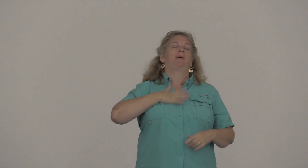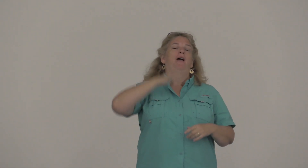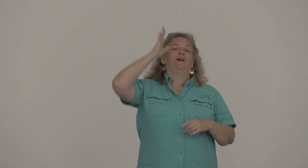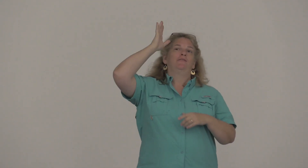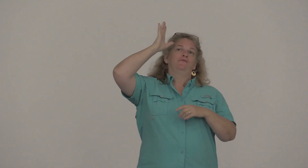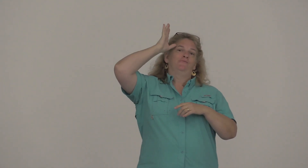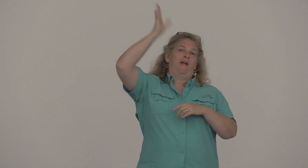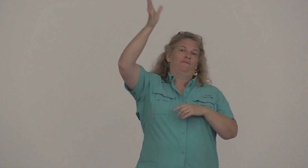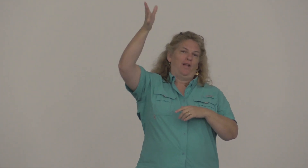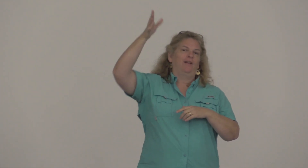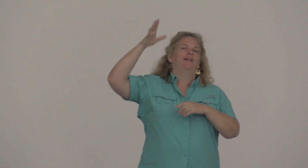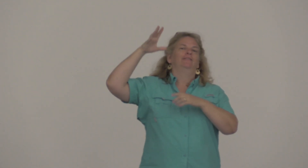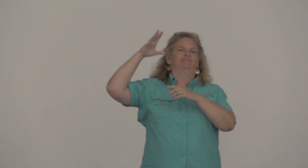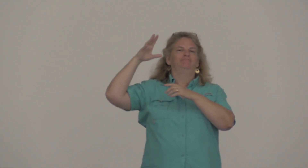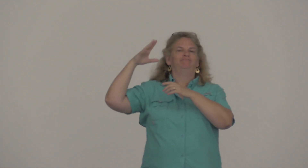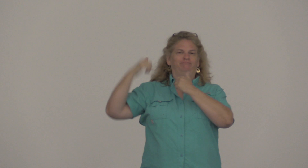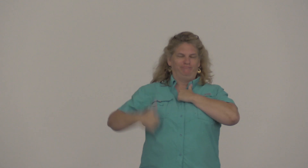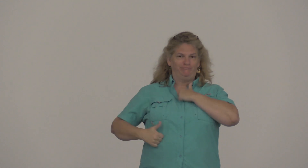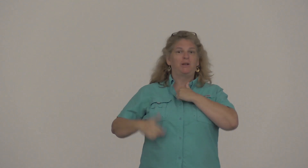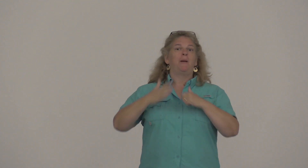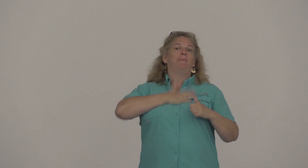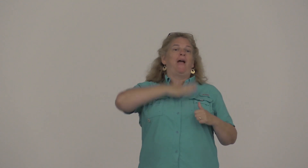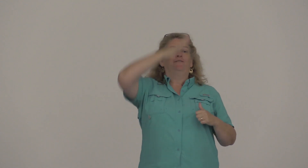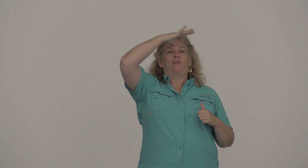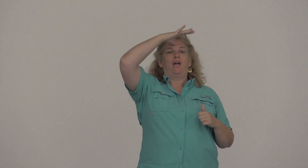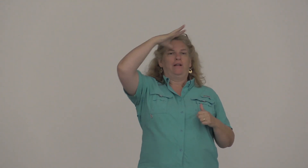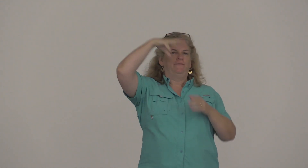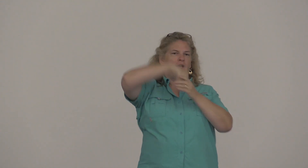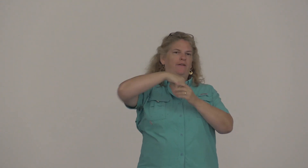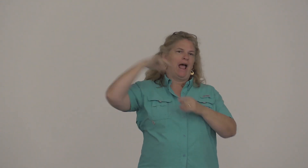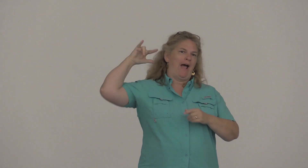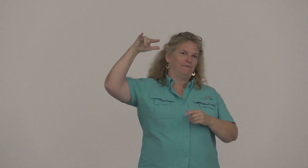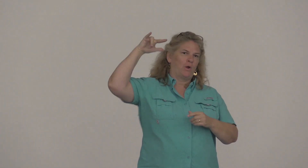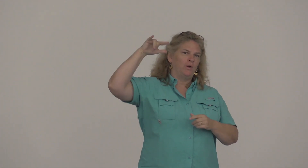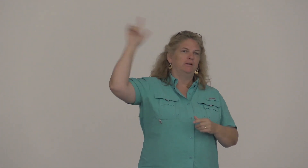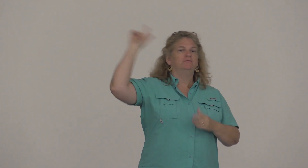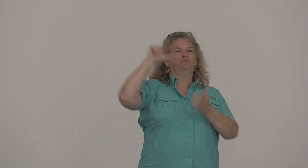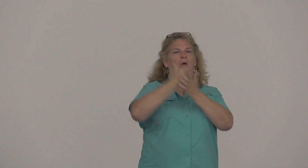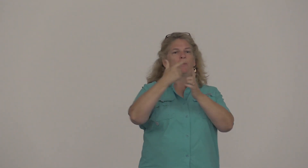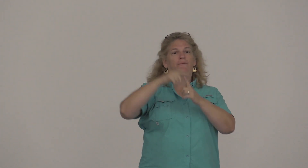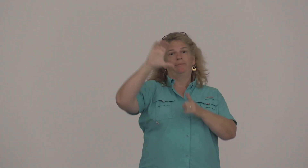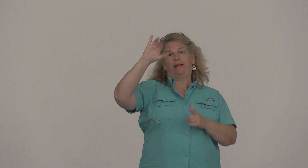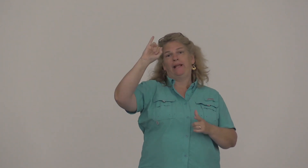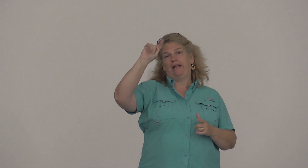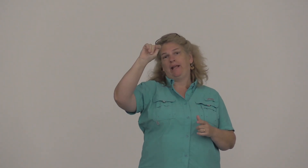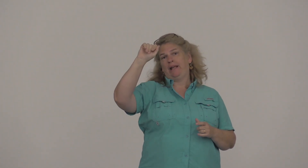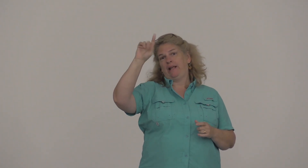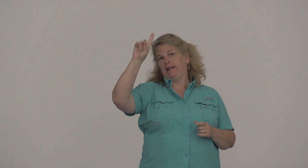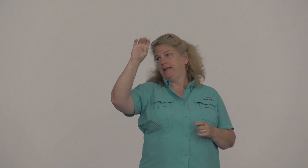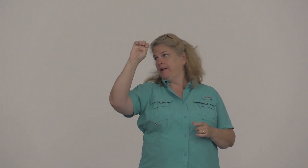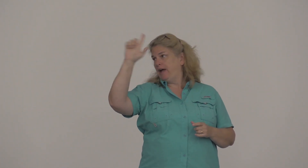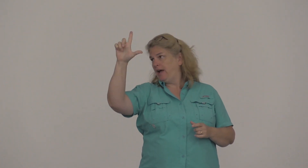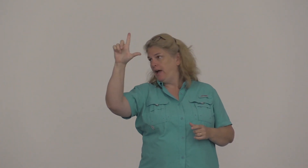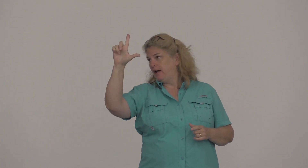World War II. My grandfather was in the military and my father was in the Air